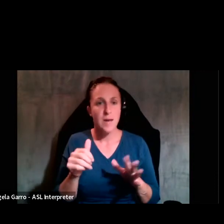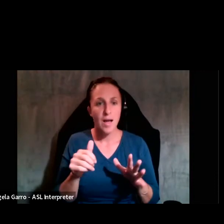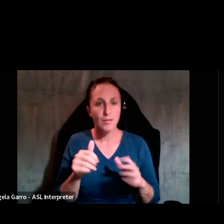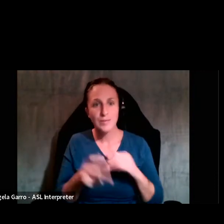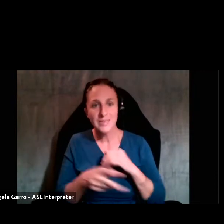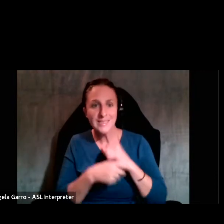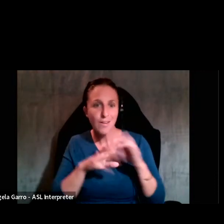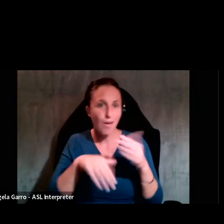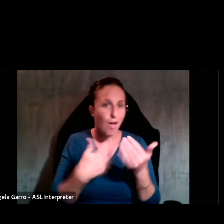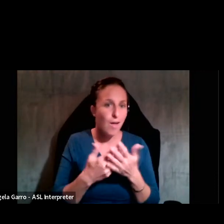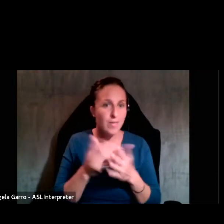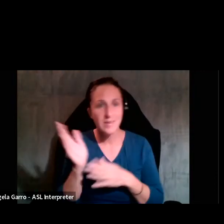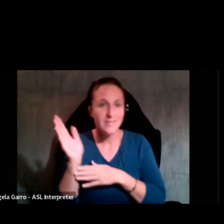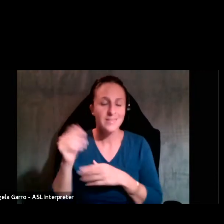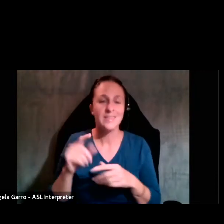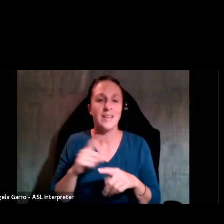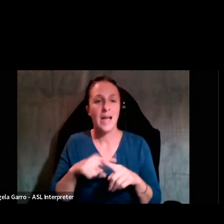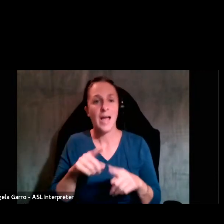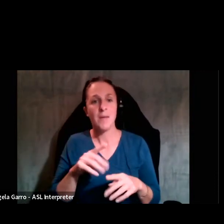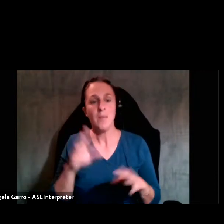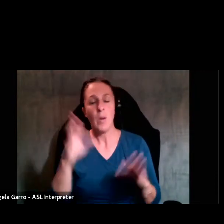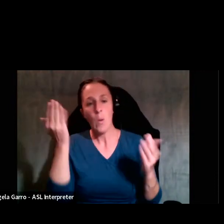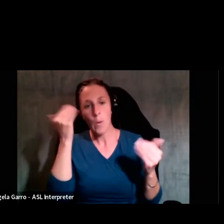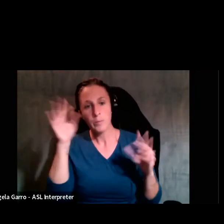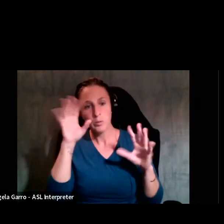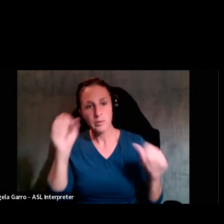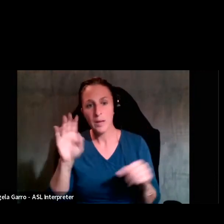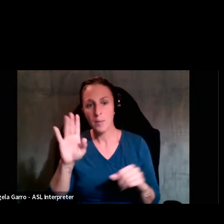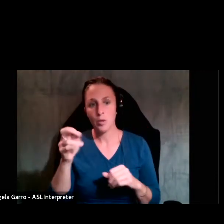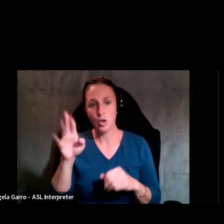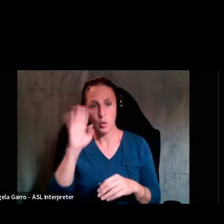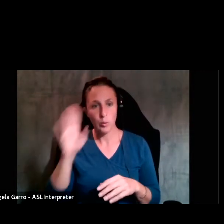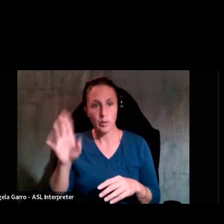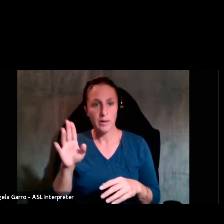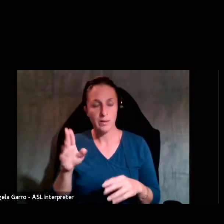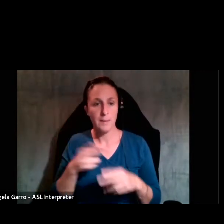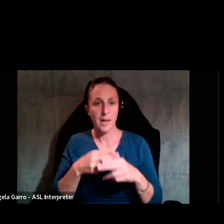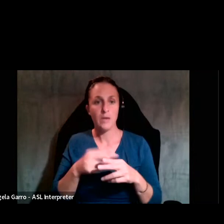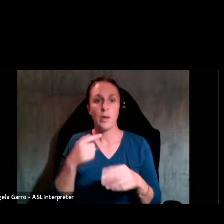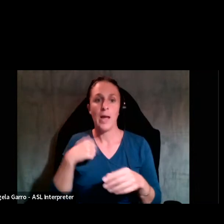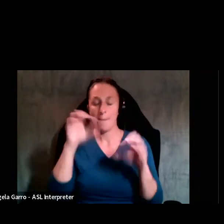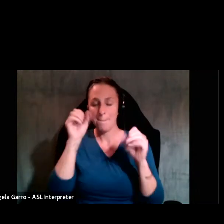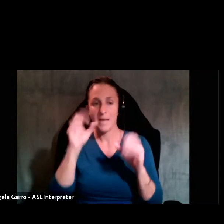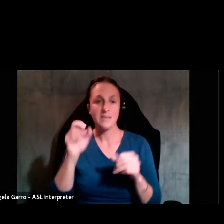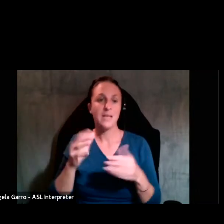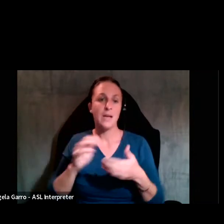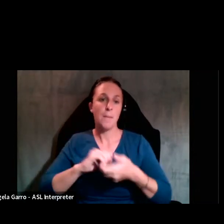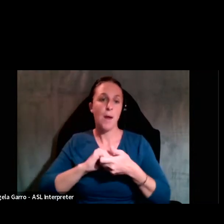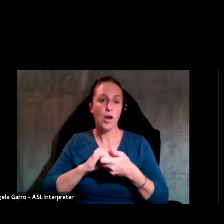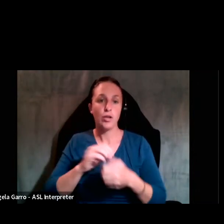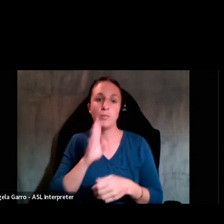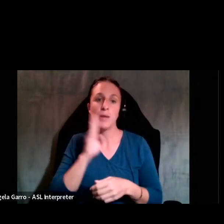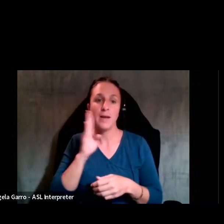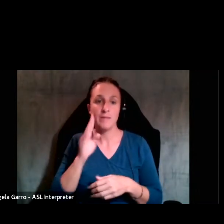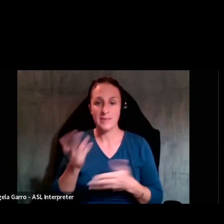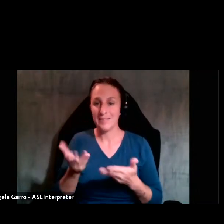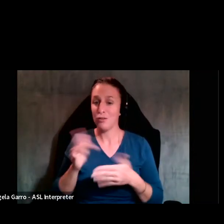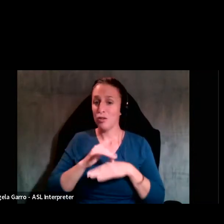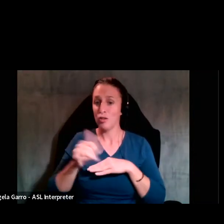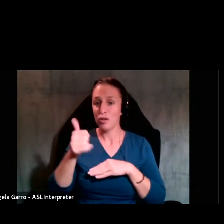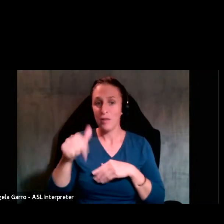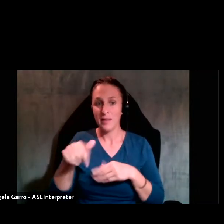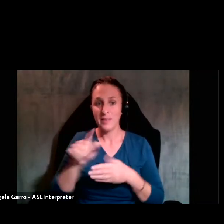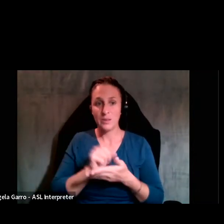because I hope that Superintendent Booker mentions this. We had our amazing partner breakfast that was here earlier this week with our